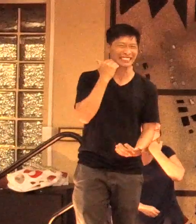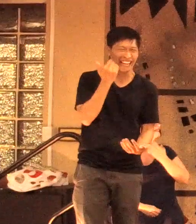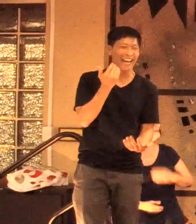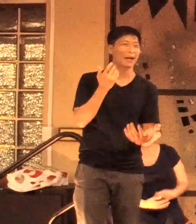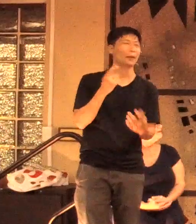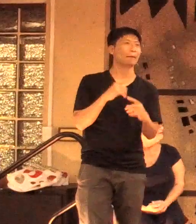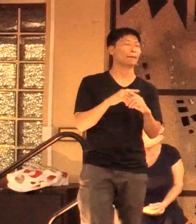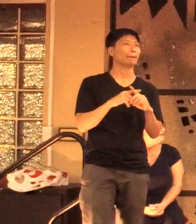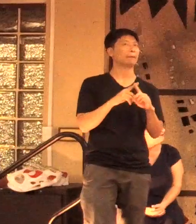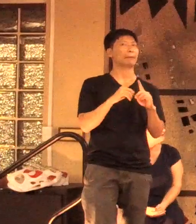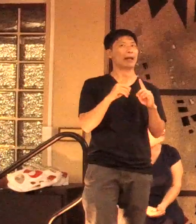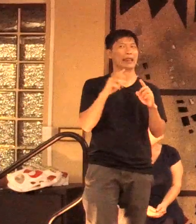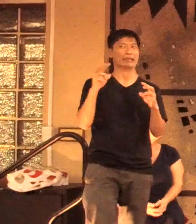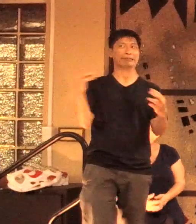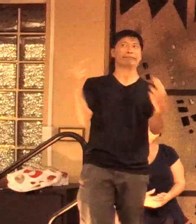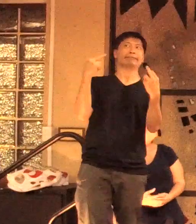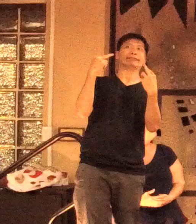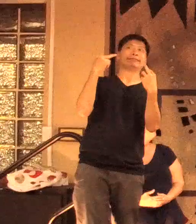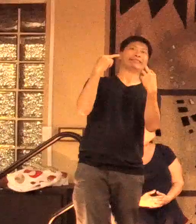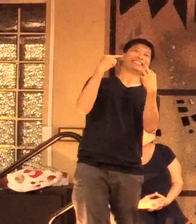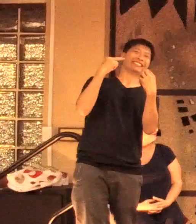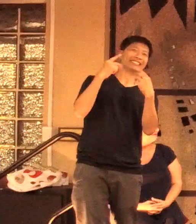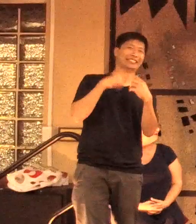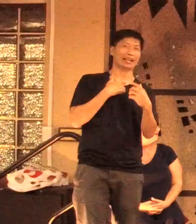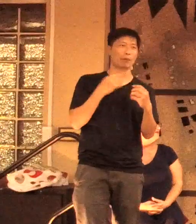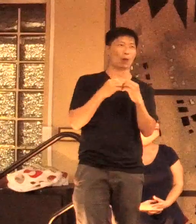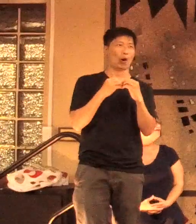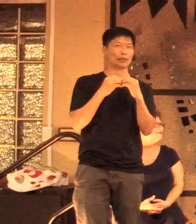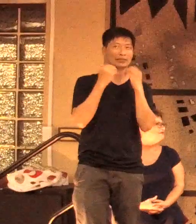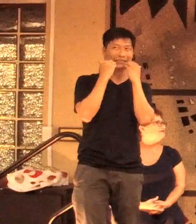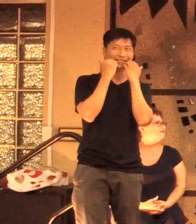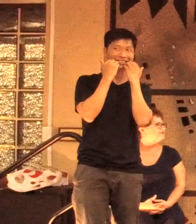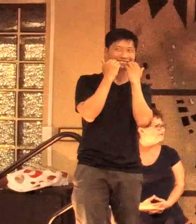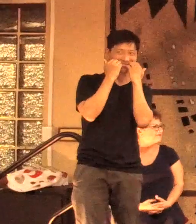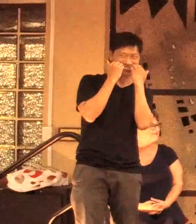attention's been all on me, I get more shy.